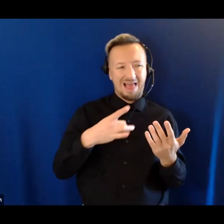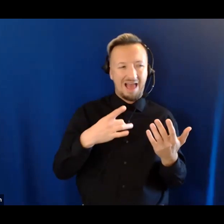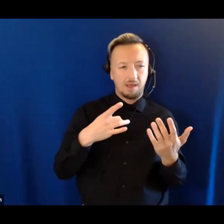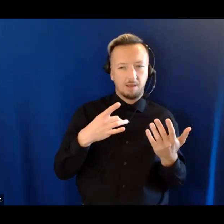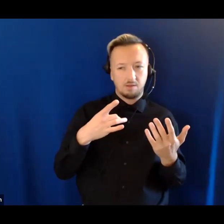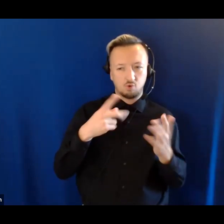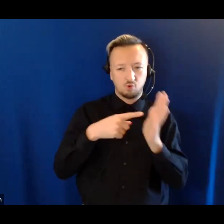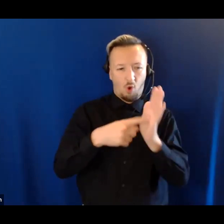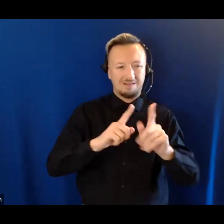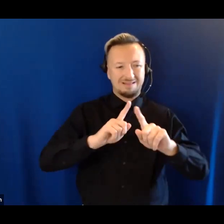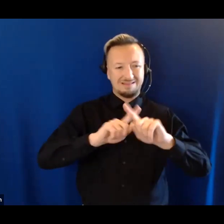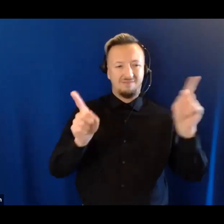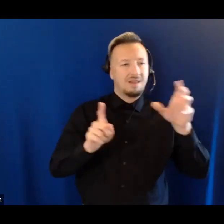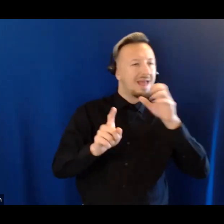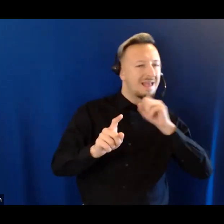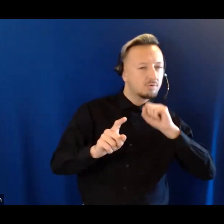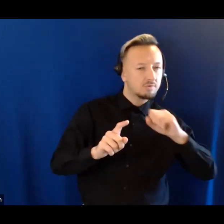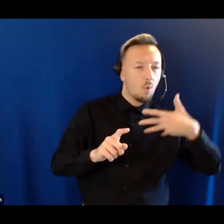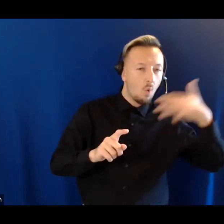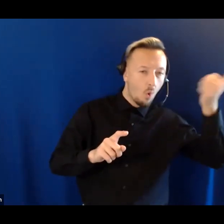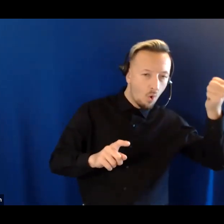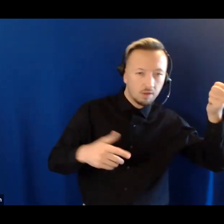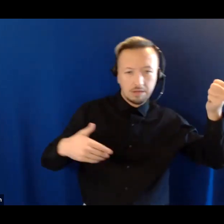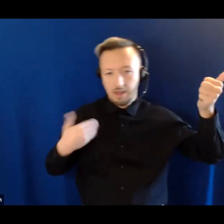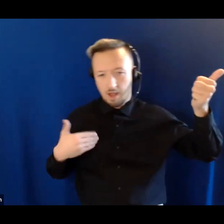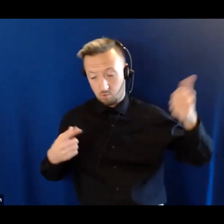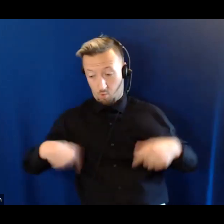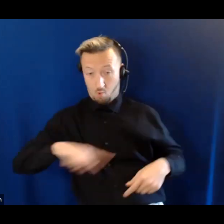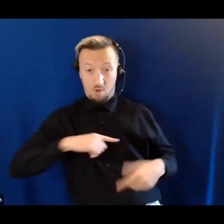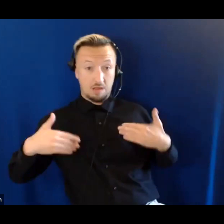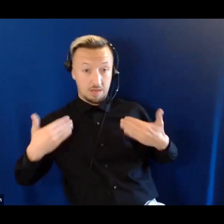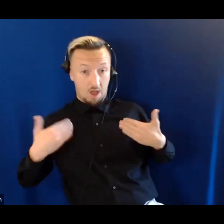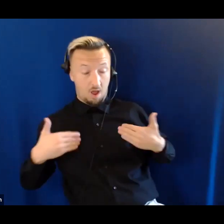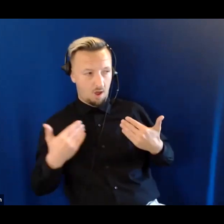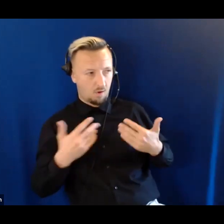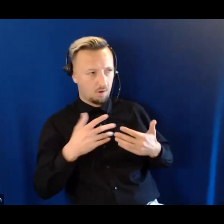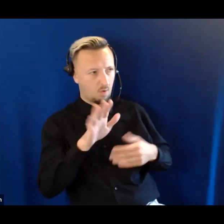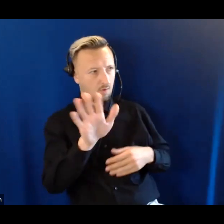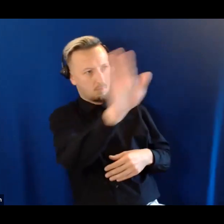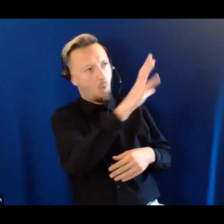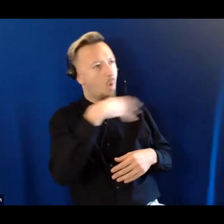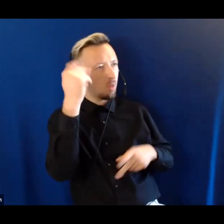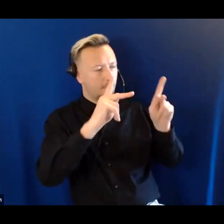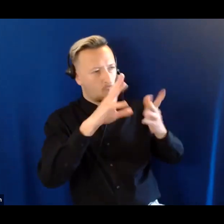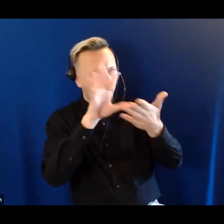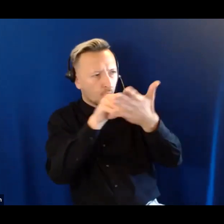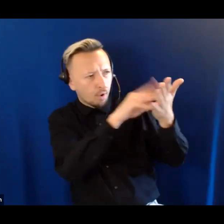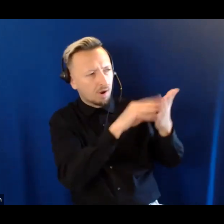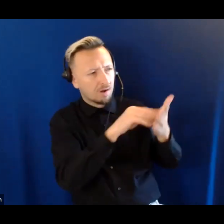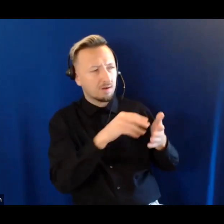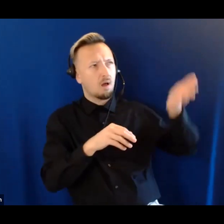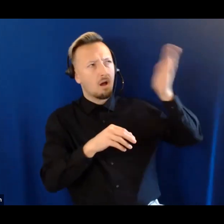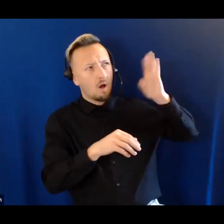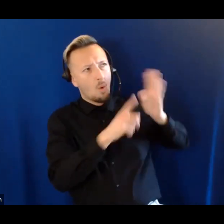I was mentioning before, we're learning from, as youth, we're learning from older folks and what happened in the past, so that we're